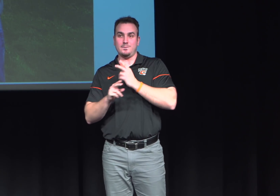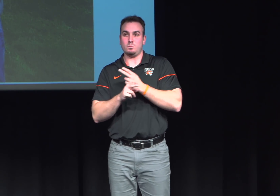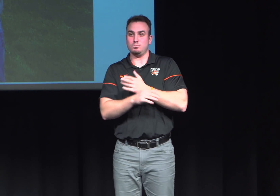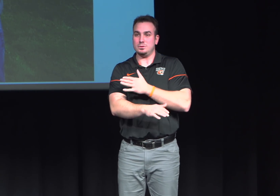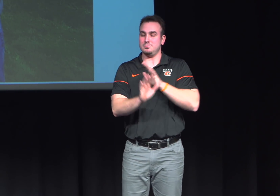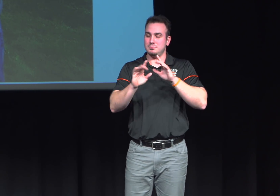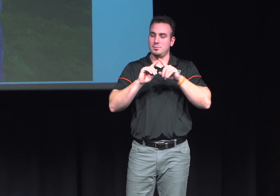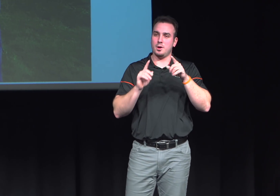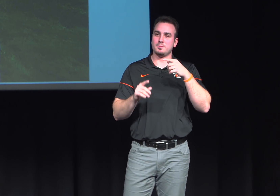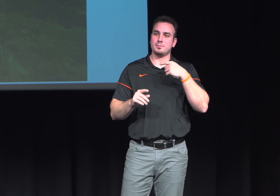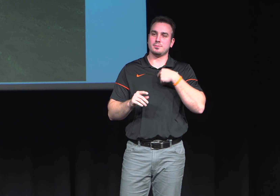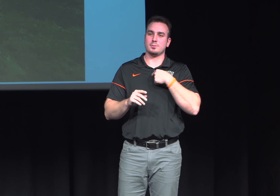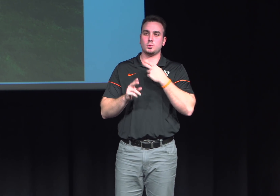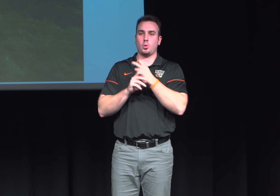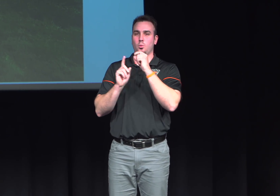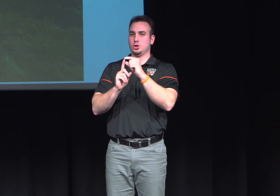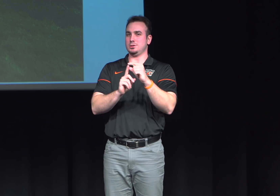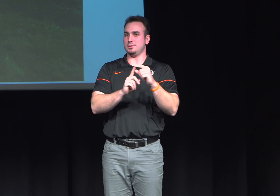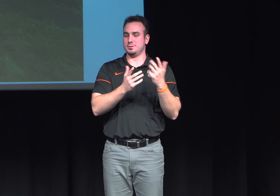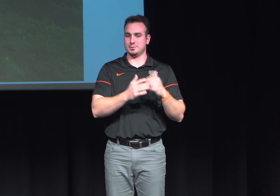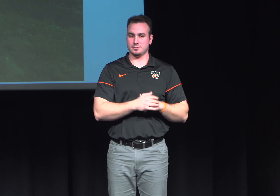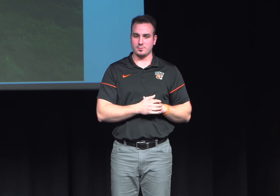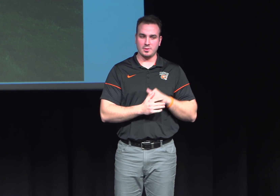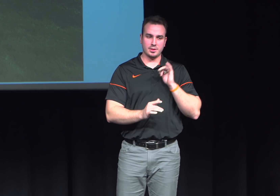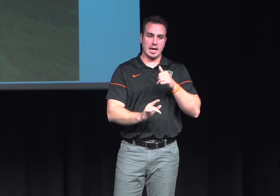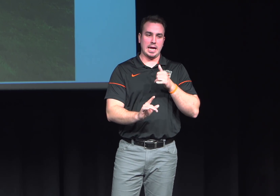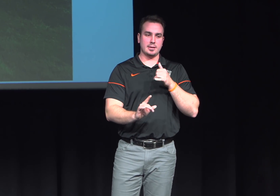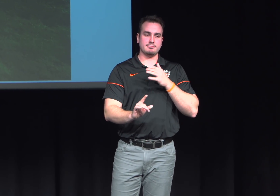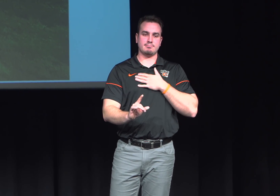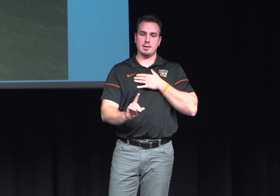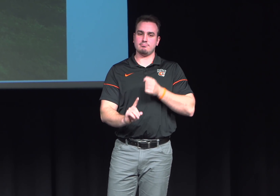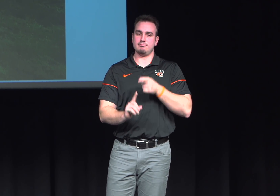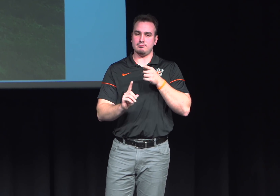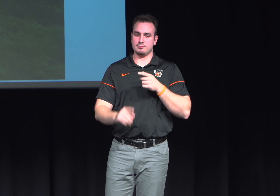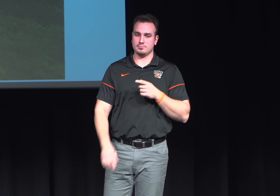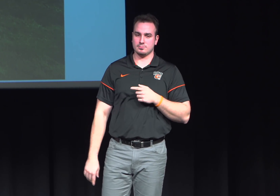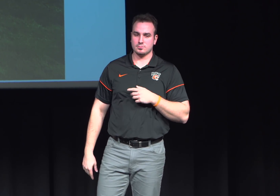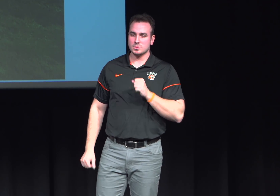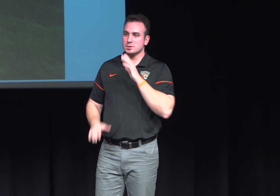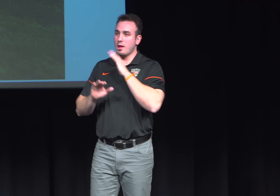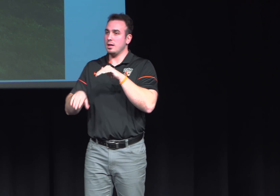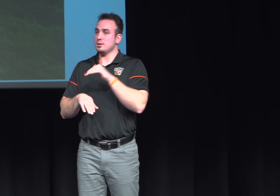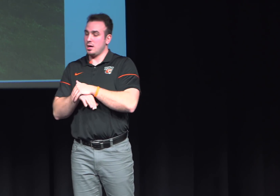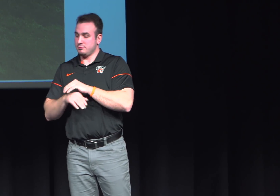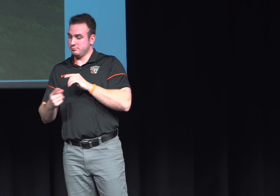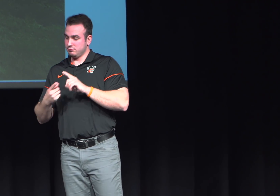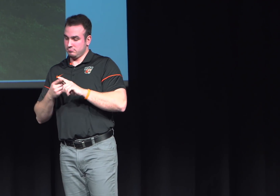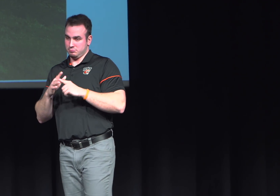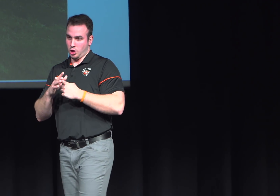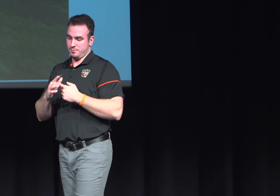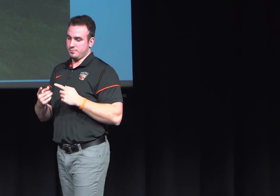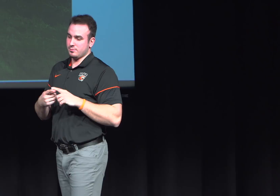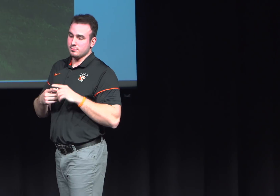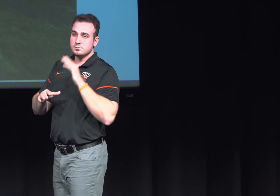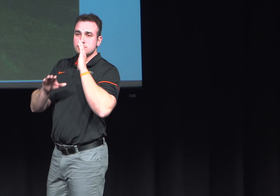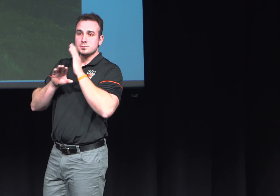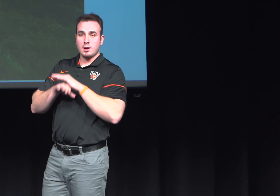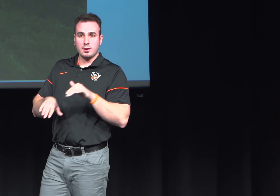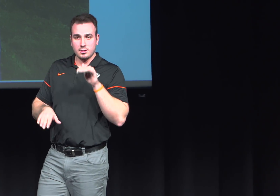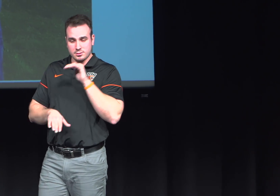use music, but I really just use the words as a way to quiet things down. The song goes, "Silent night, holy night,